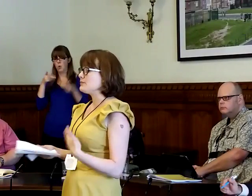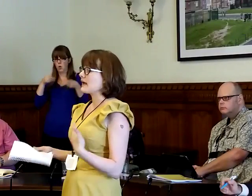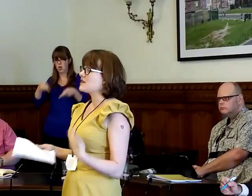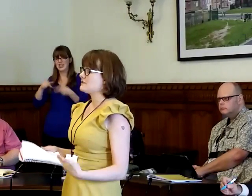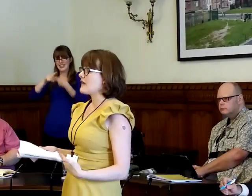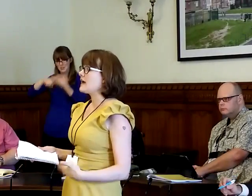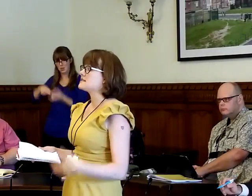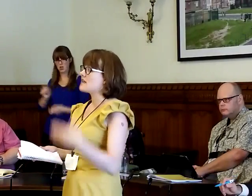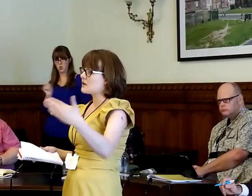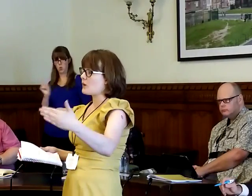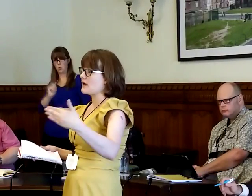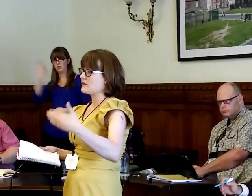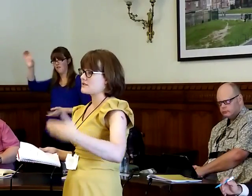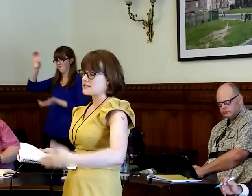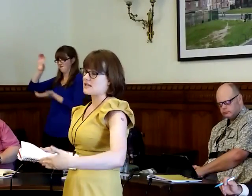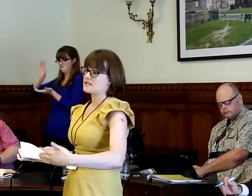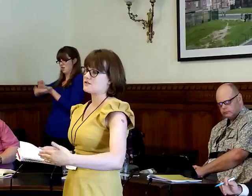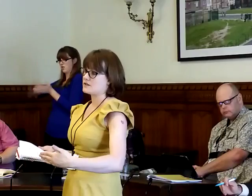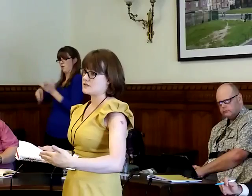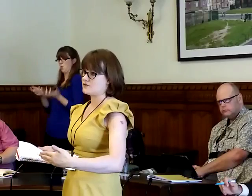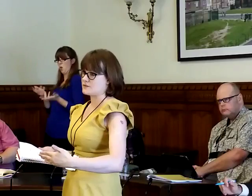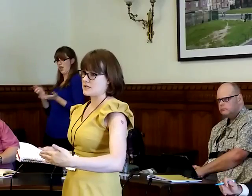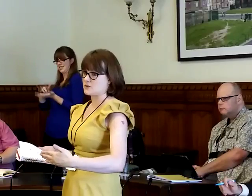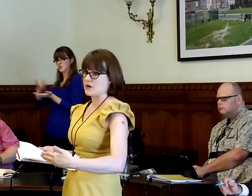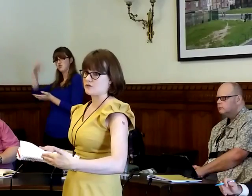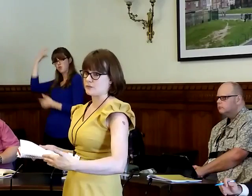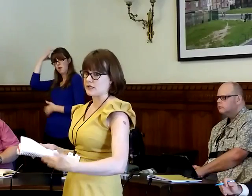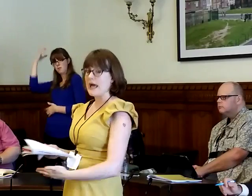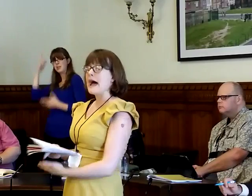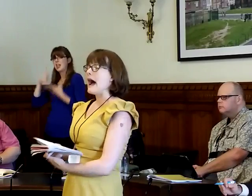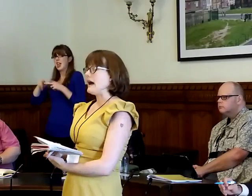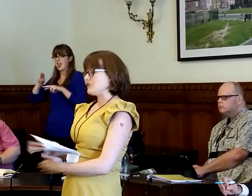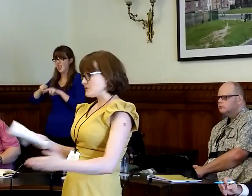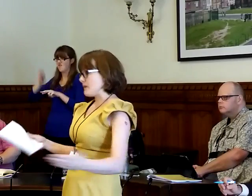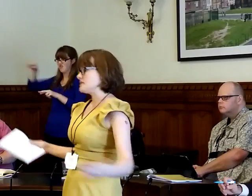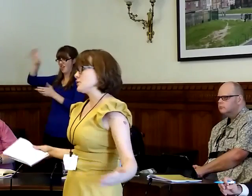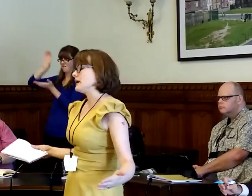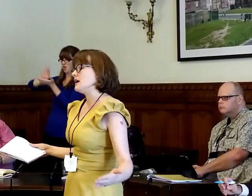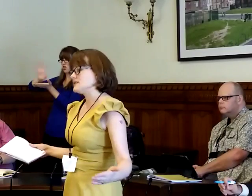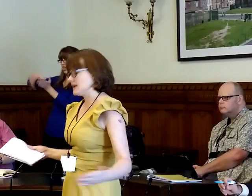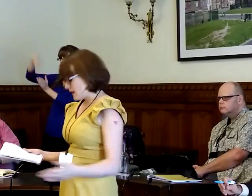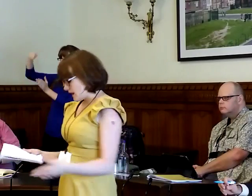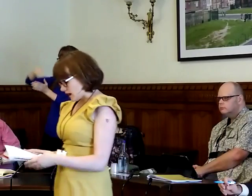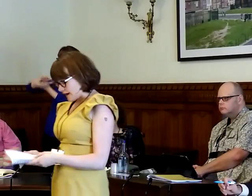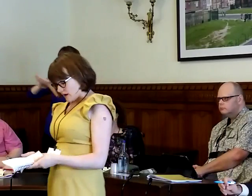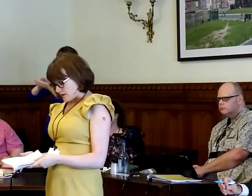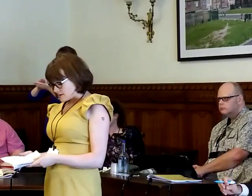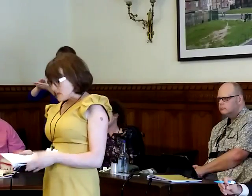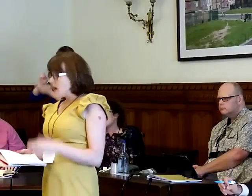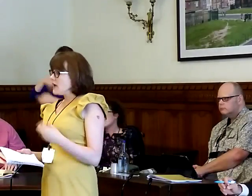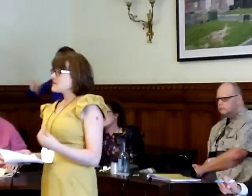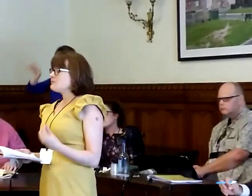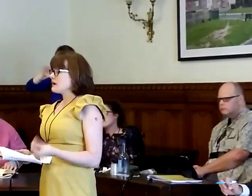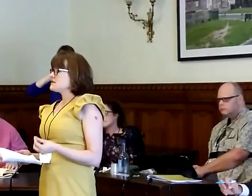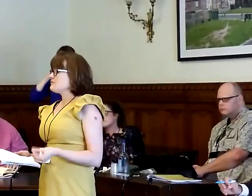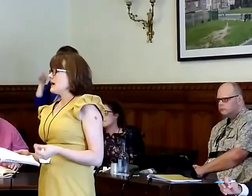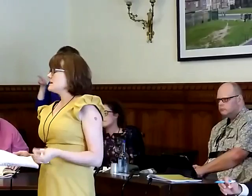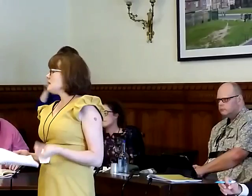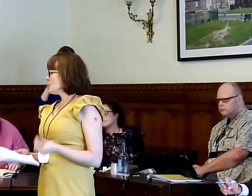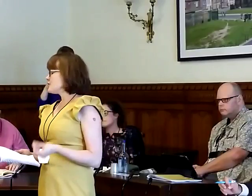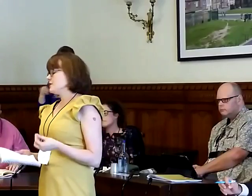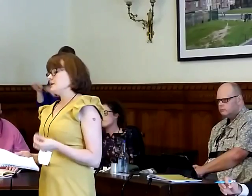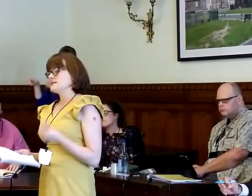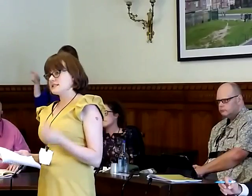government. The implication of that is take away the designated funding from central government, and those boroughs will be cutting like others. And some